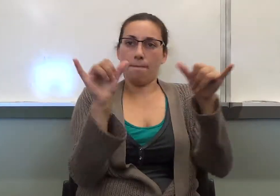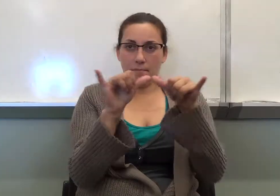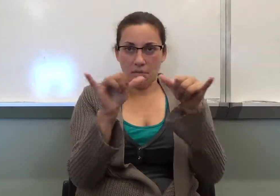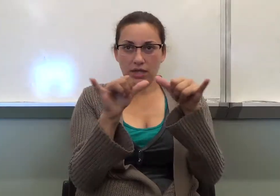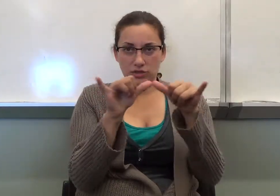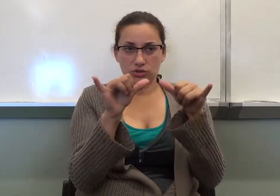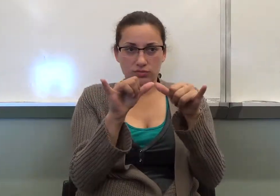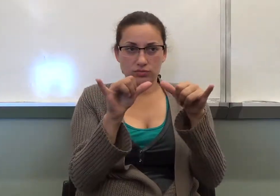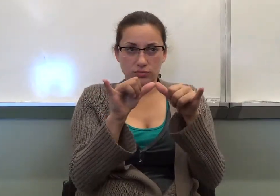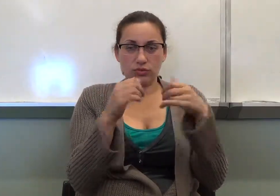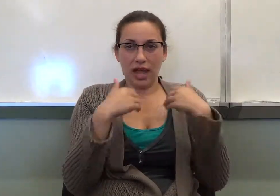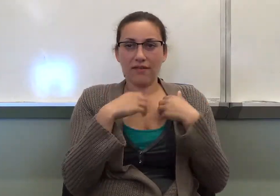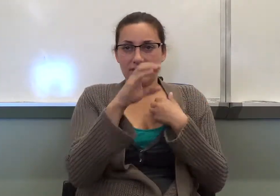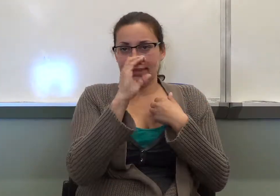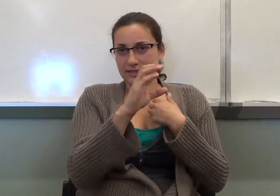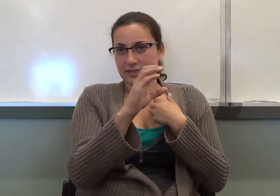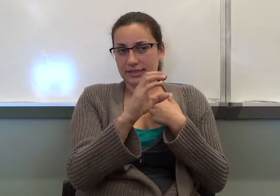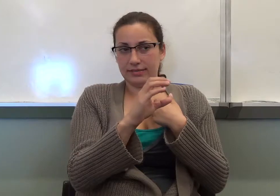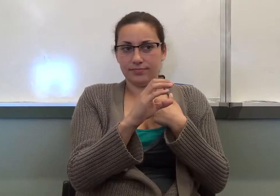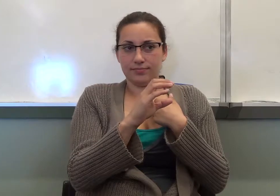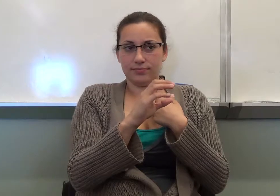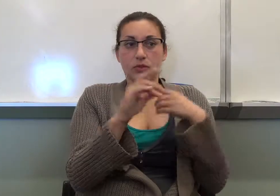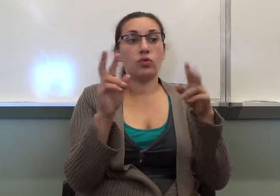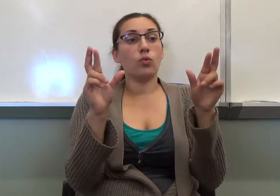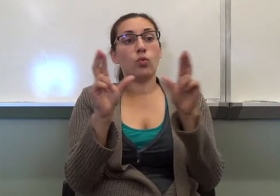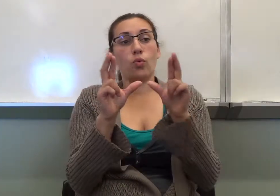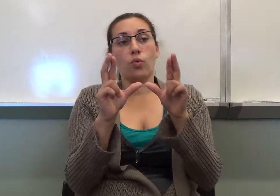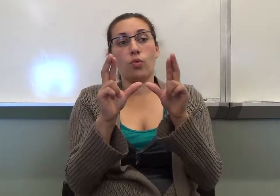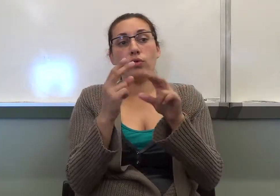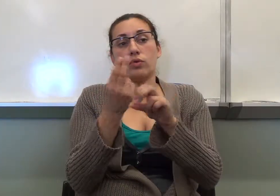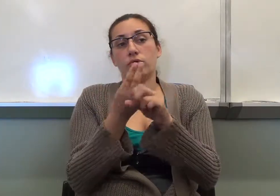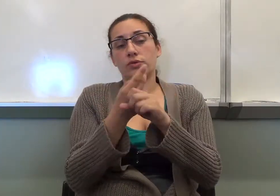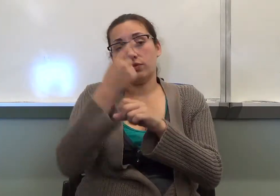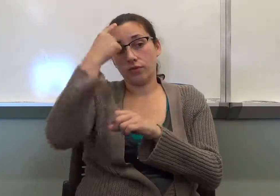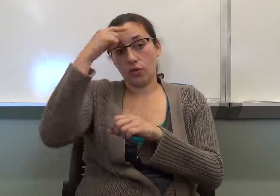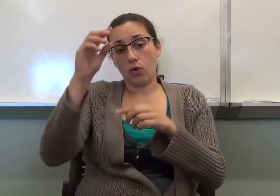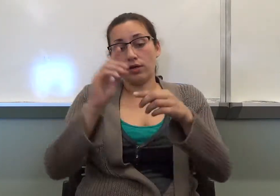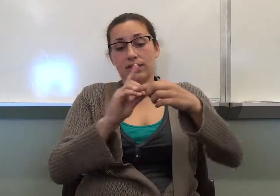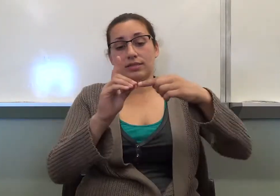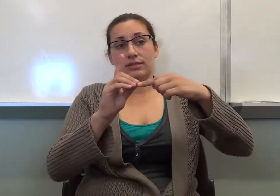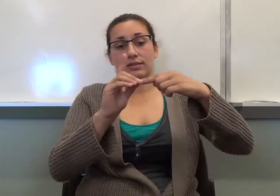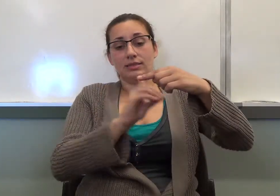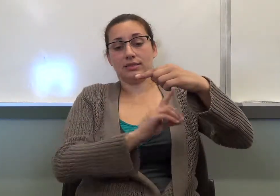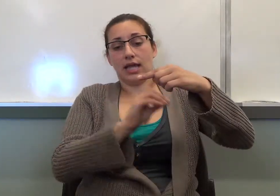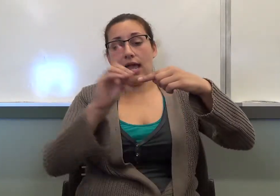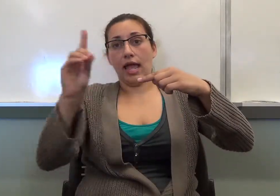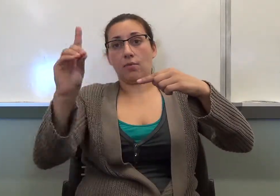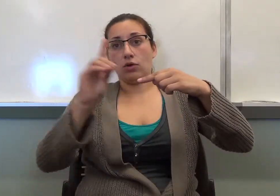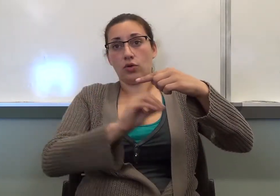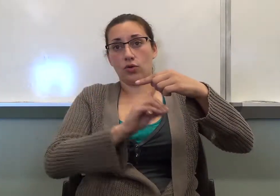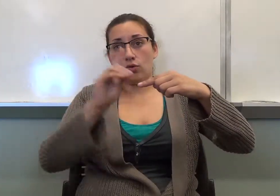maybe use a ruler to get the diameter and write, the circumference on the top, diameter on the